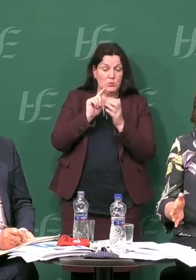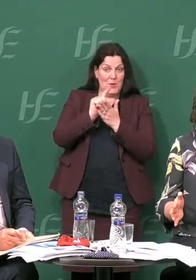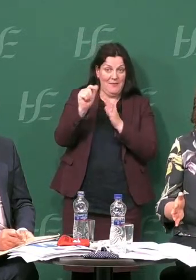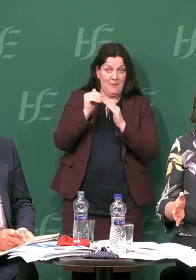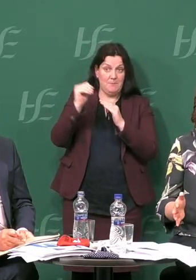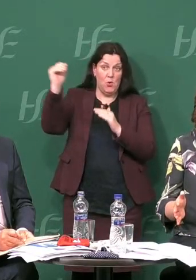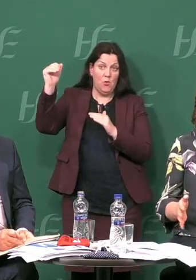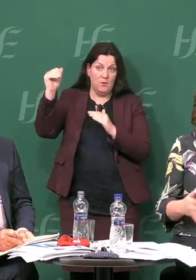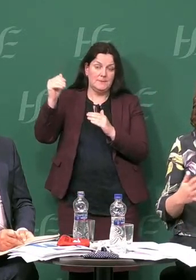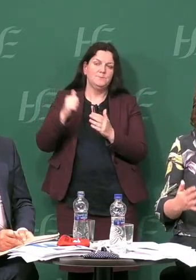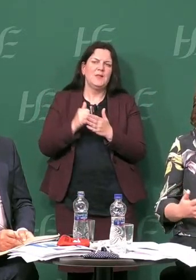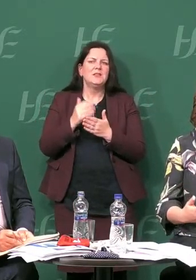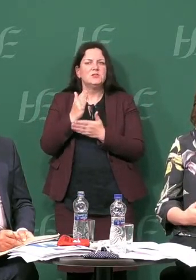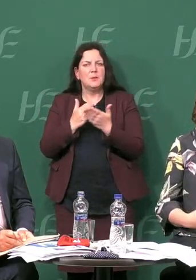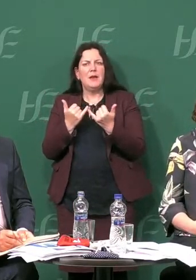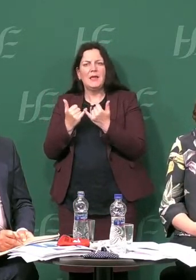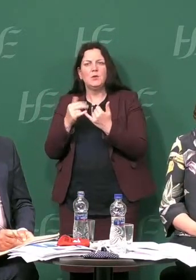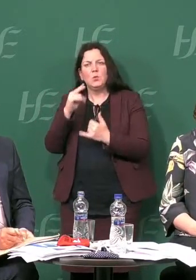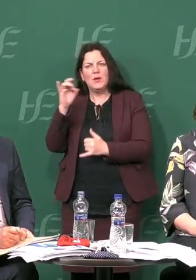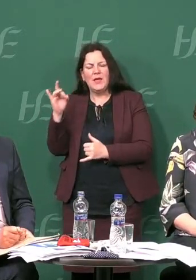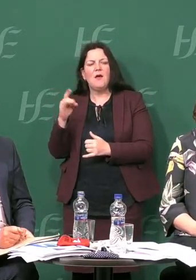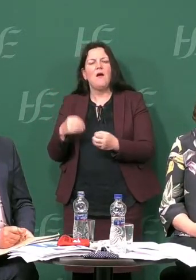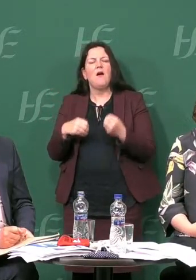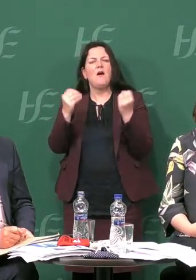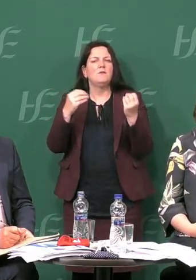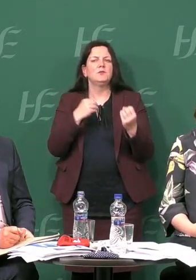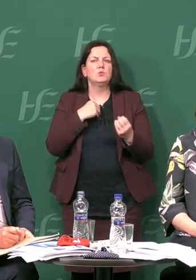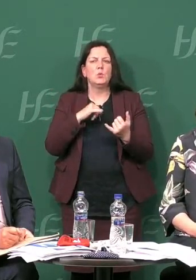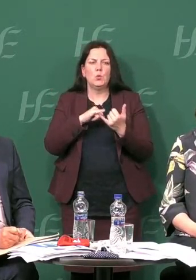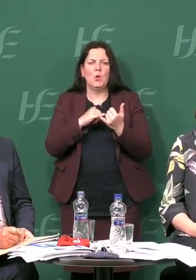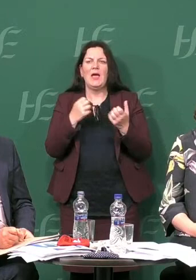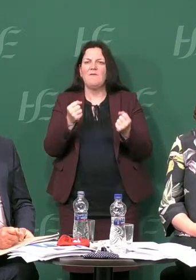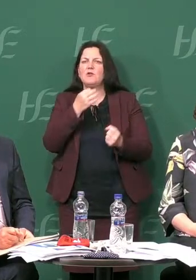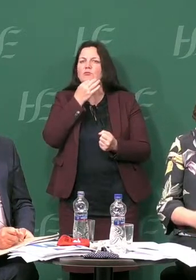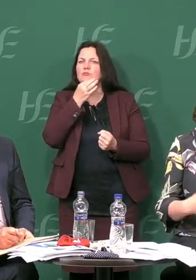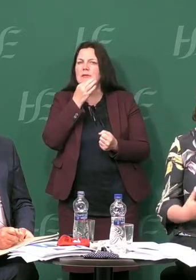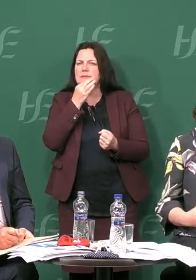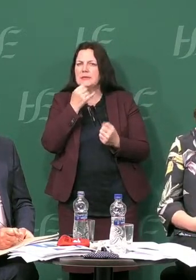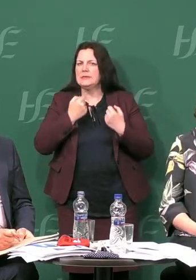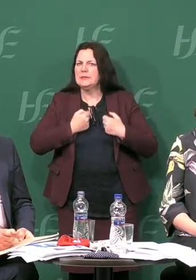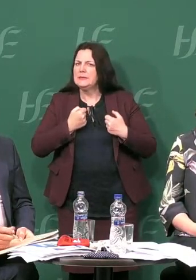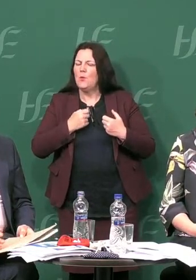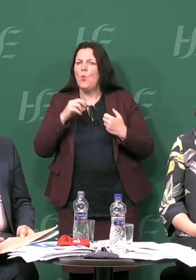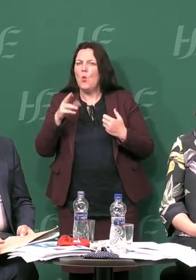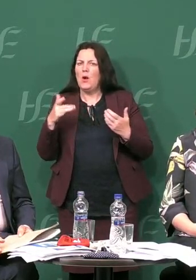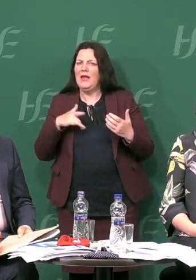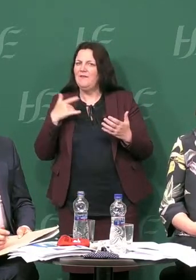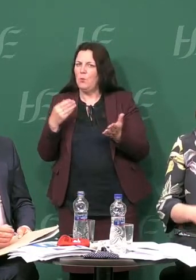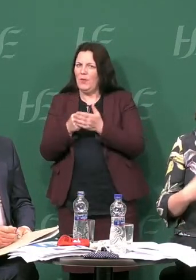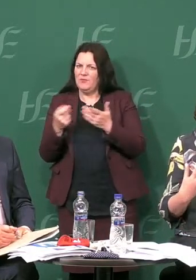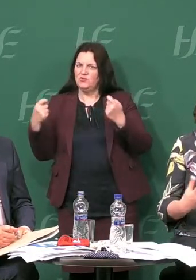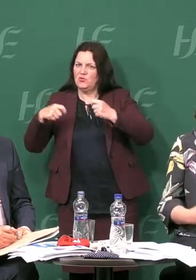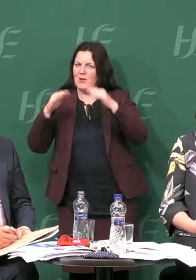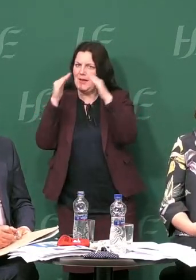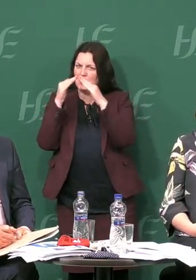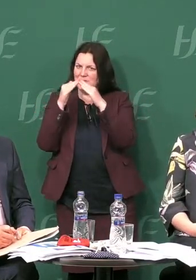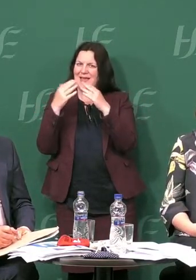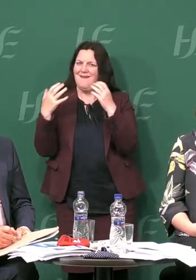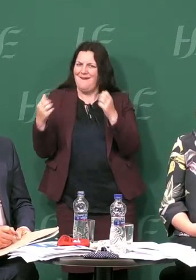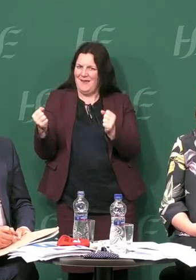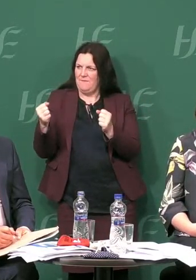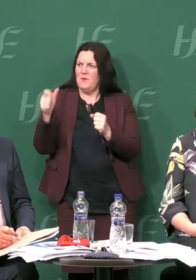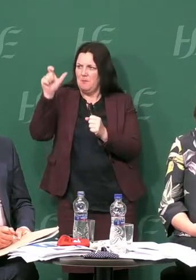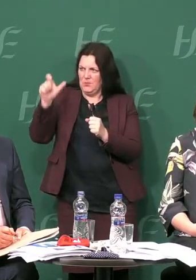some like the United Kingdom who are offering it to those who have risk conditions or who live with someone with high-risk conditions, who are the people we're particularly